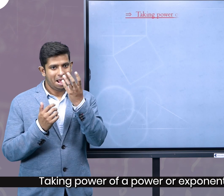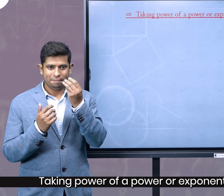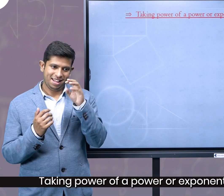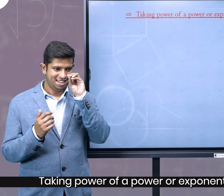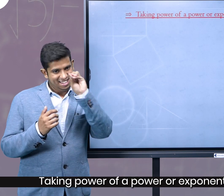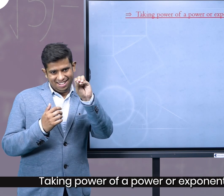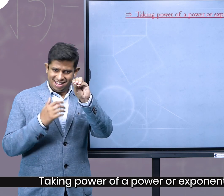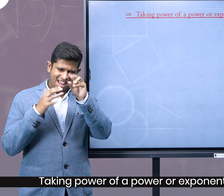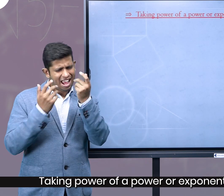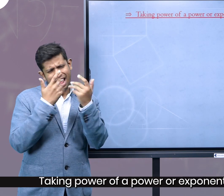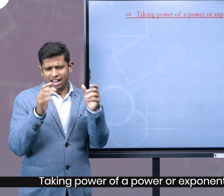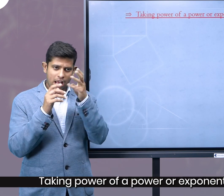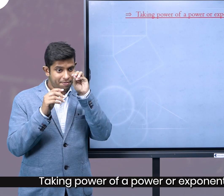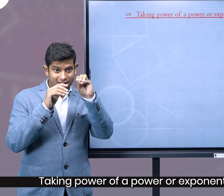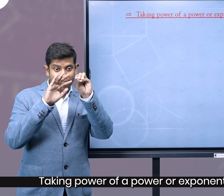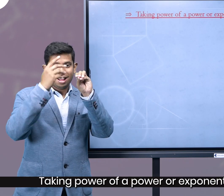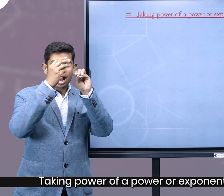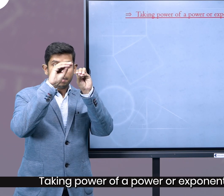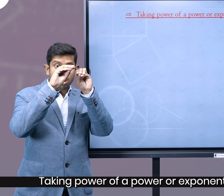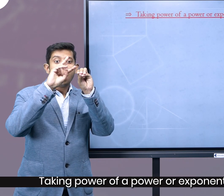Taking power of a power or exponent of a exponent.